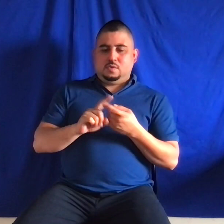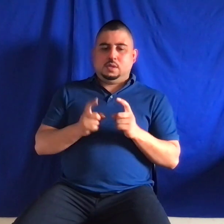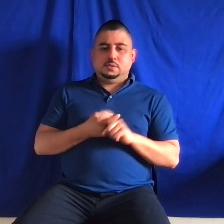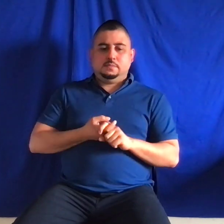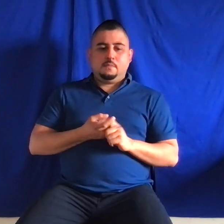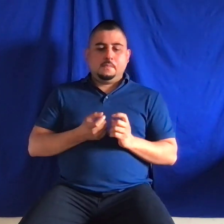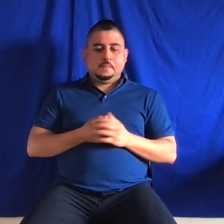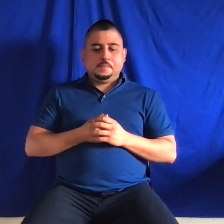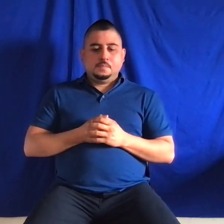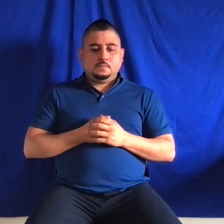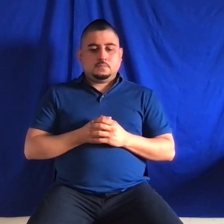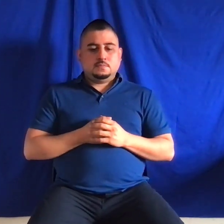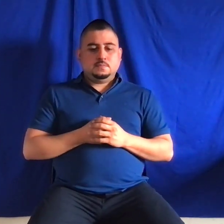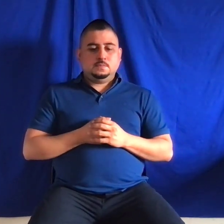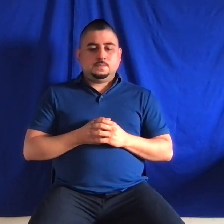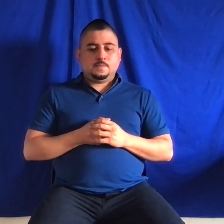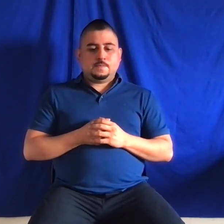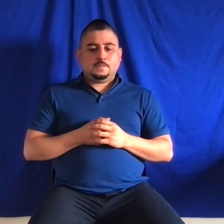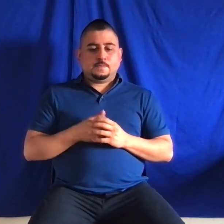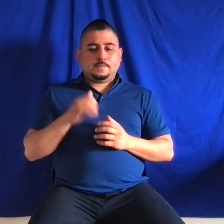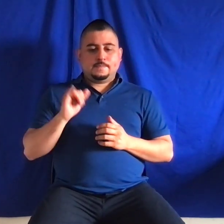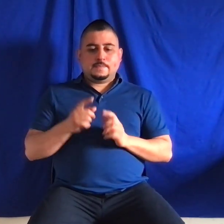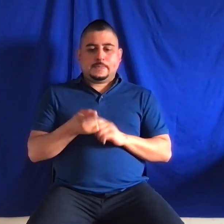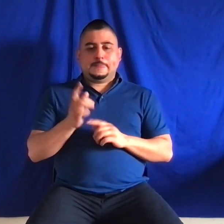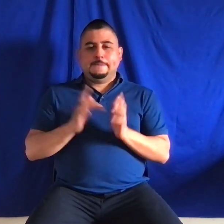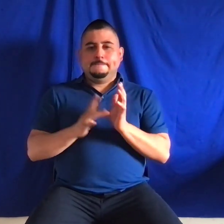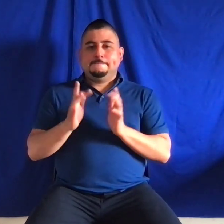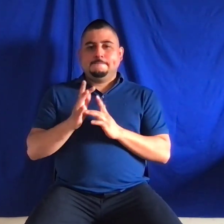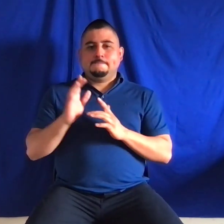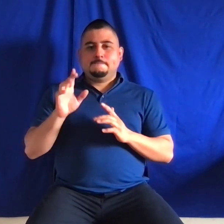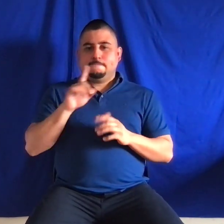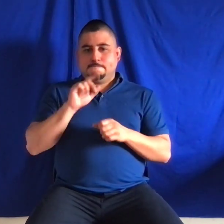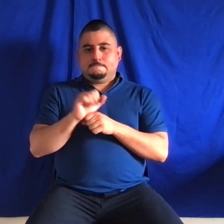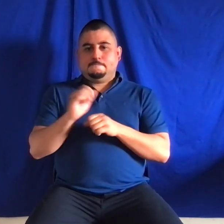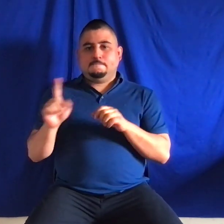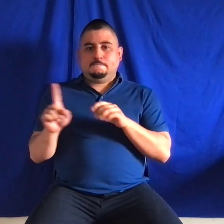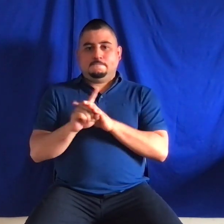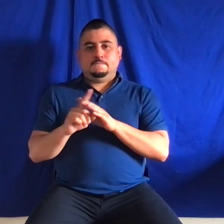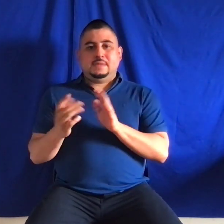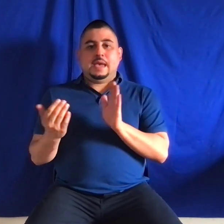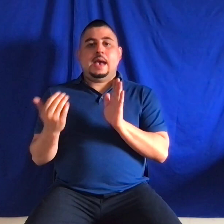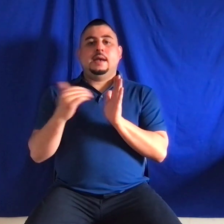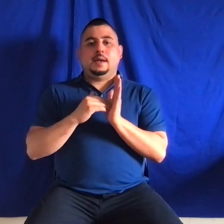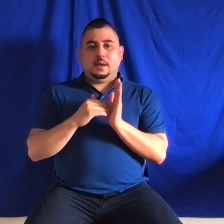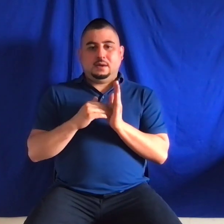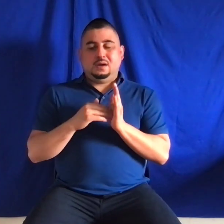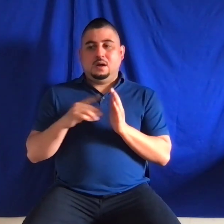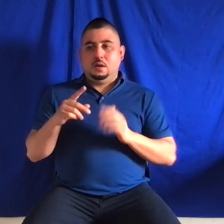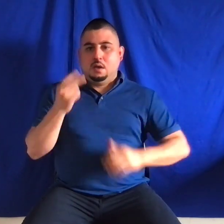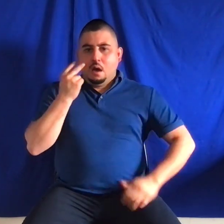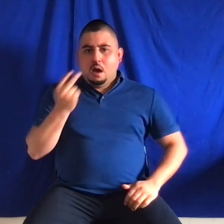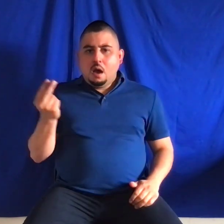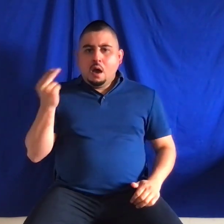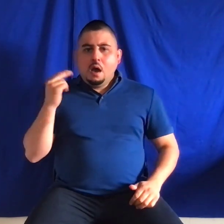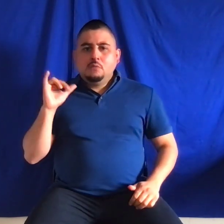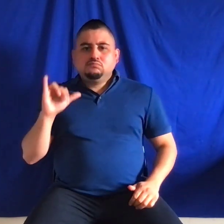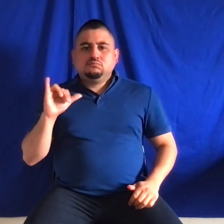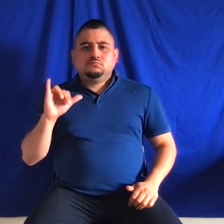And it's in that moment that Jesus comes to them yet again. As they remember and recount what